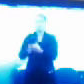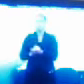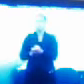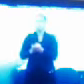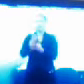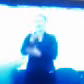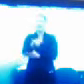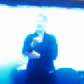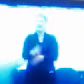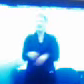putik.